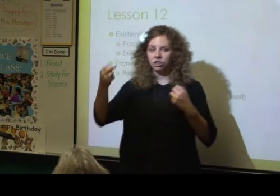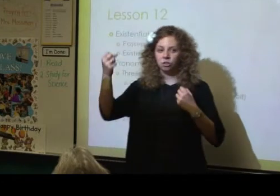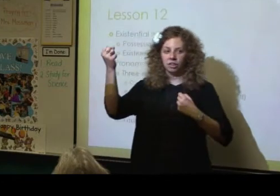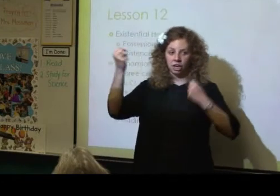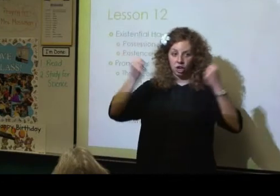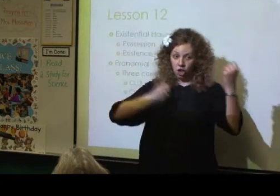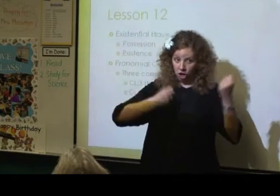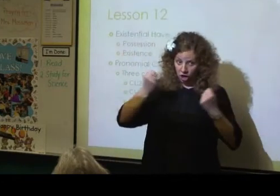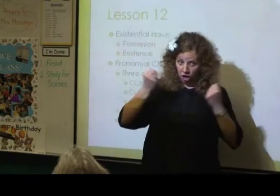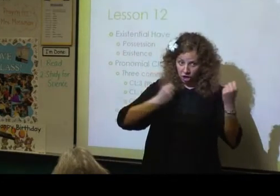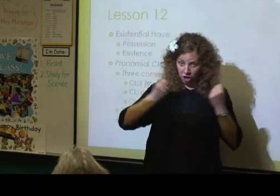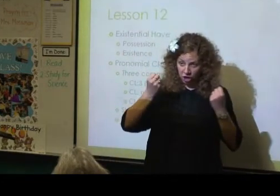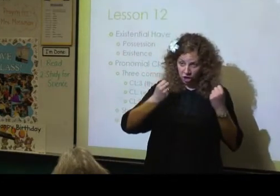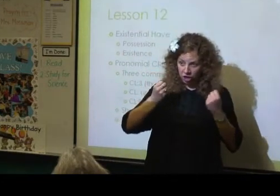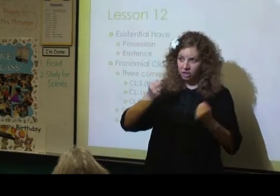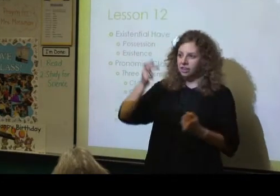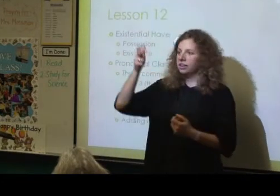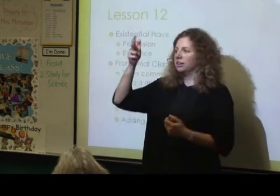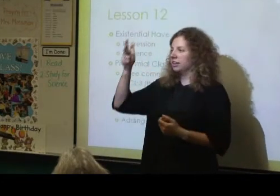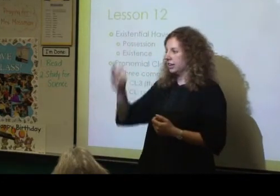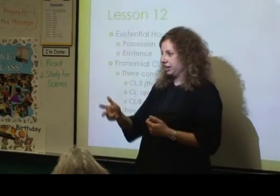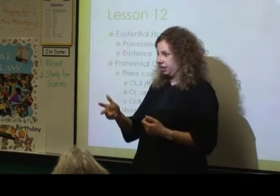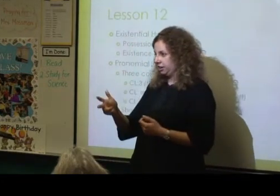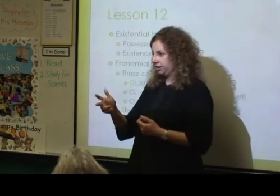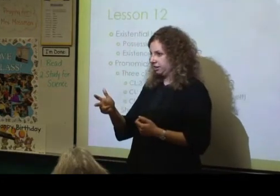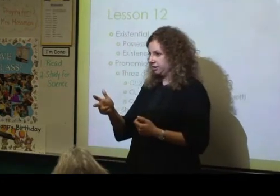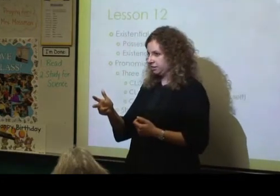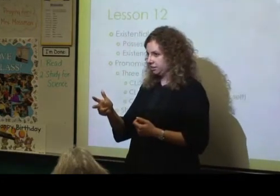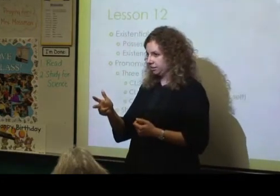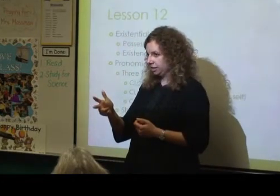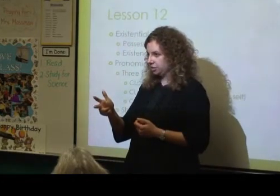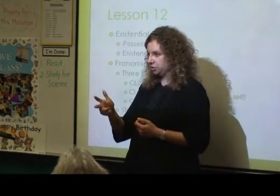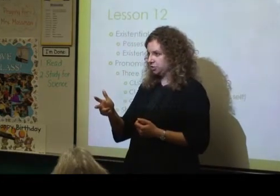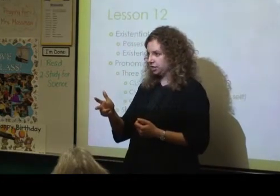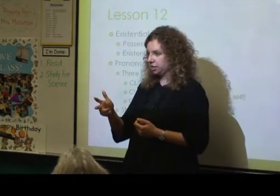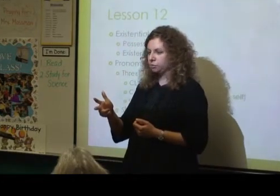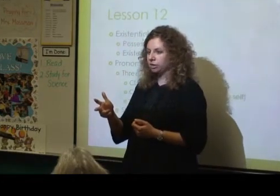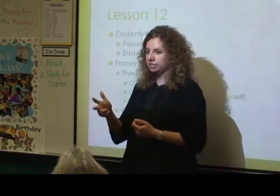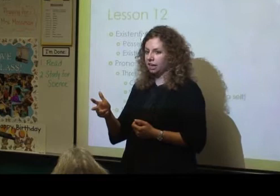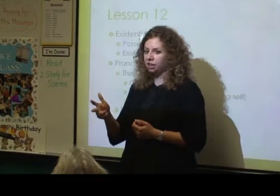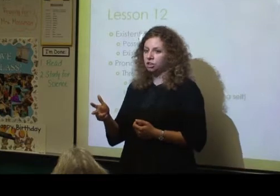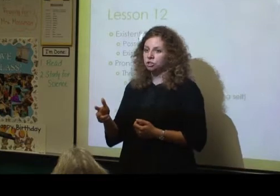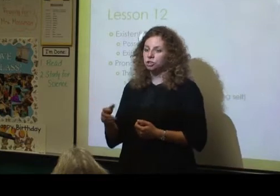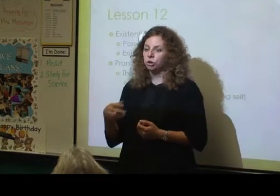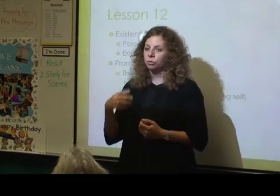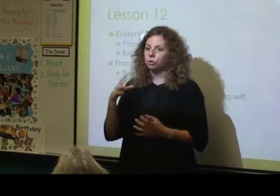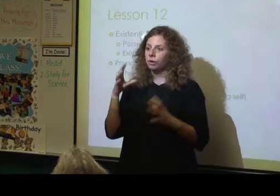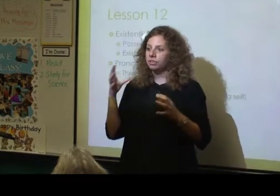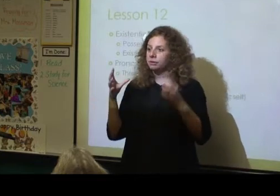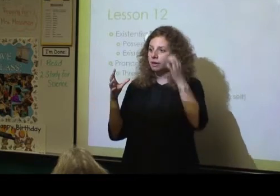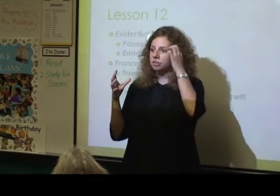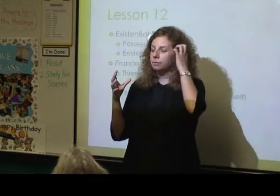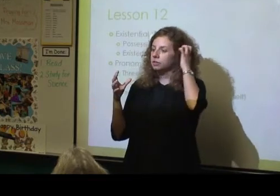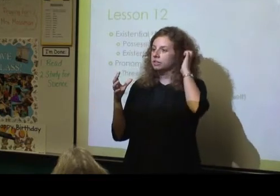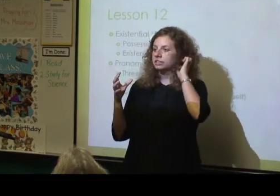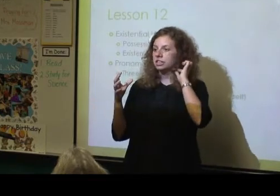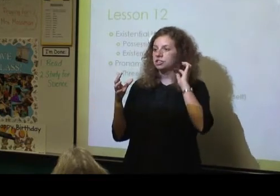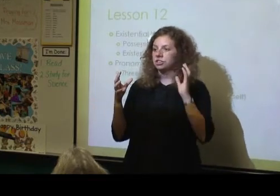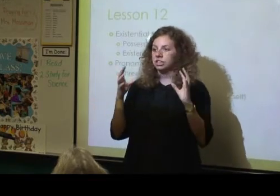look like car here. Okay, so you're setting up where it's at. So the one thing about topical ization that's